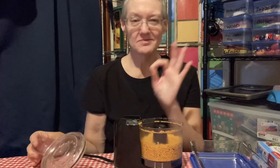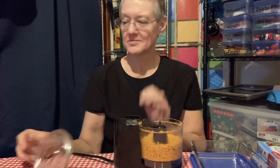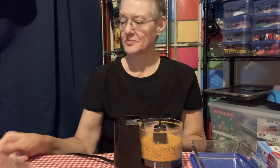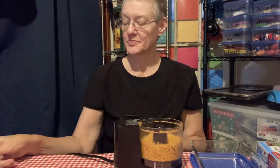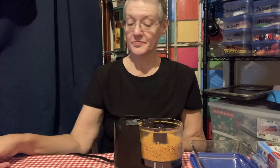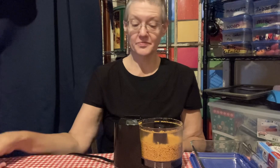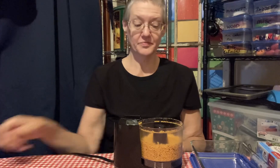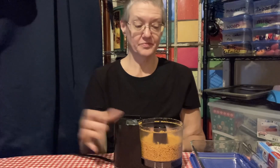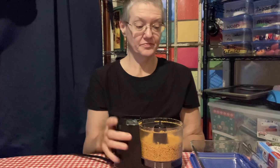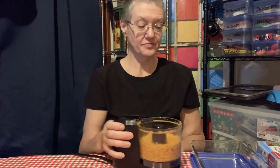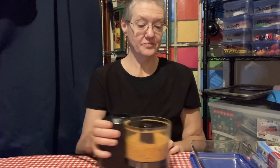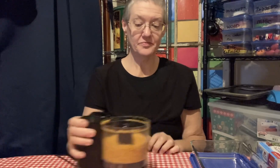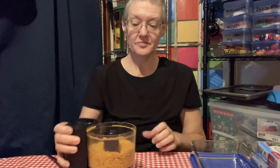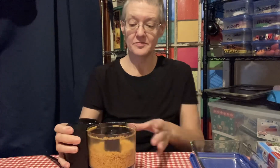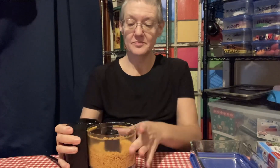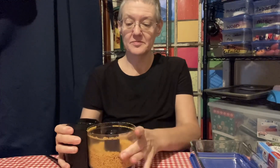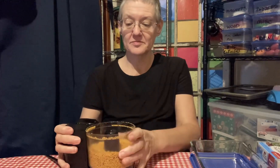Yeah, that's perfect.